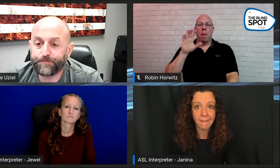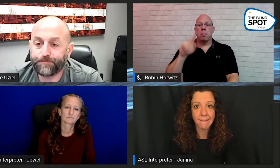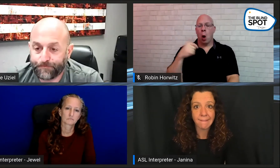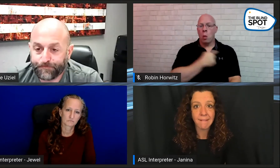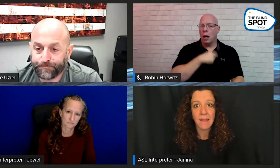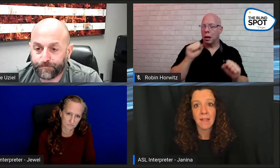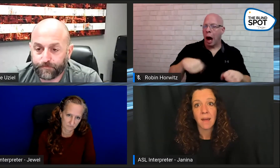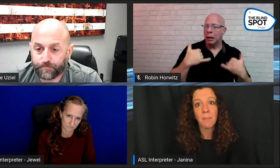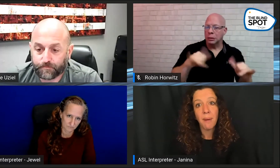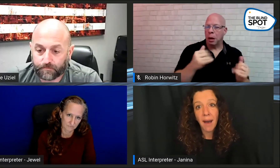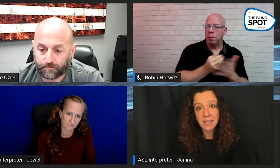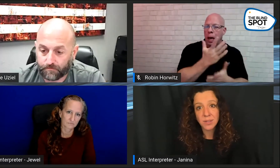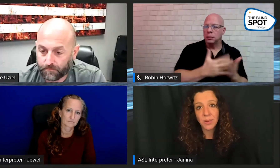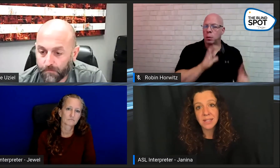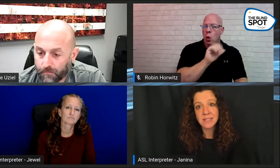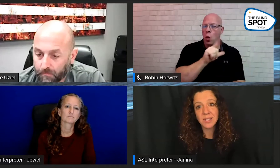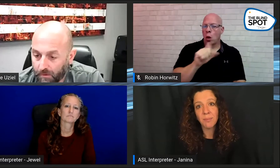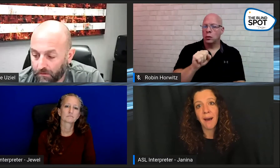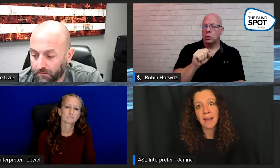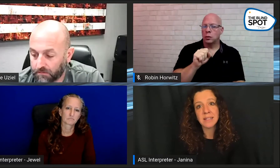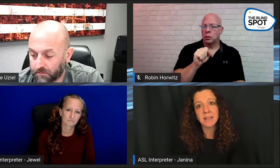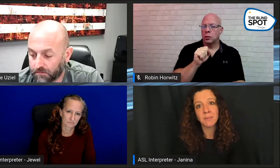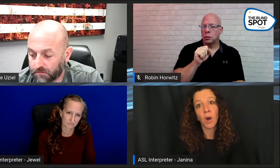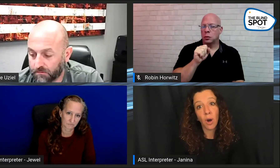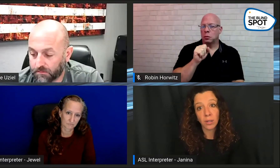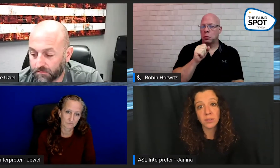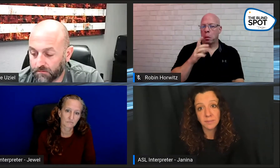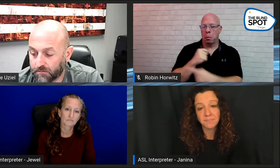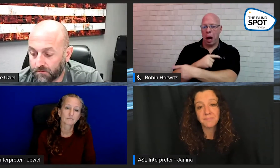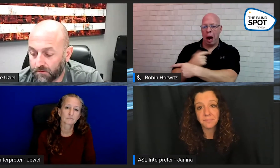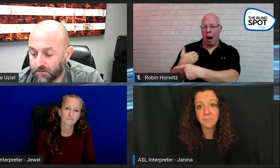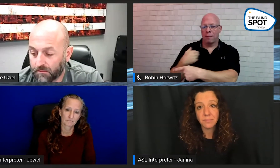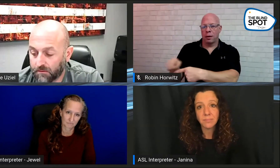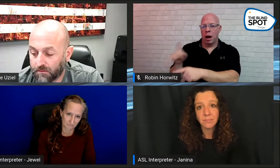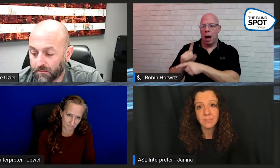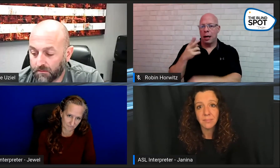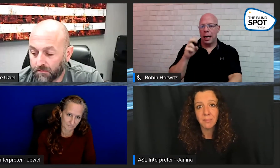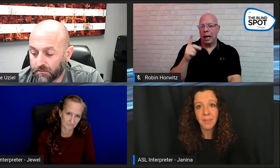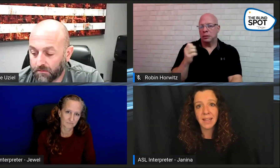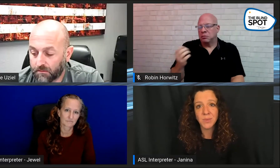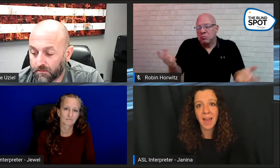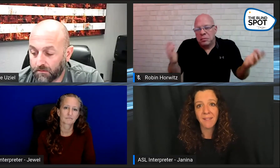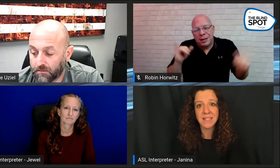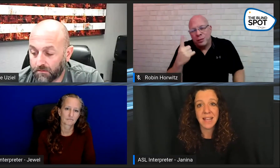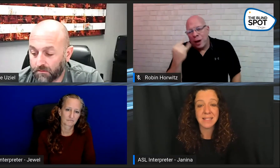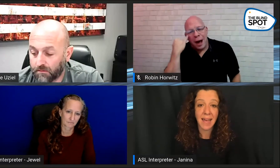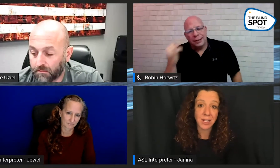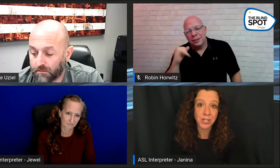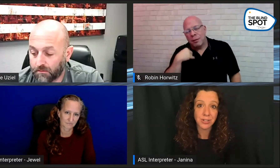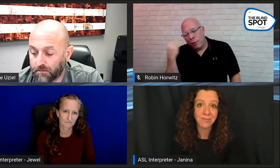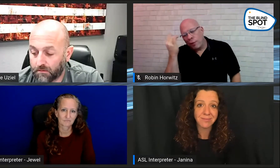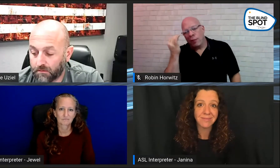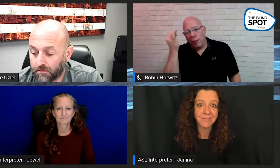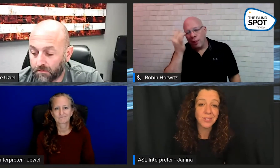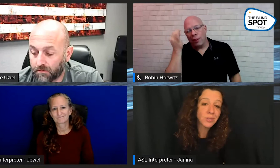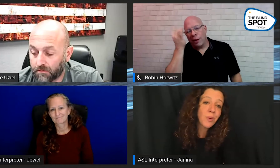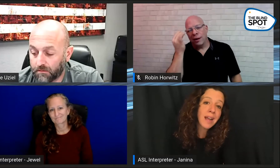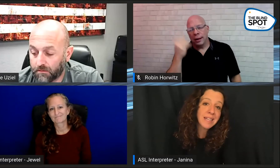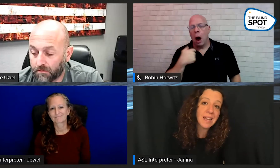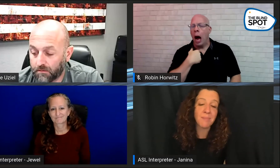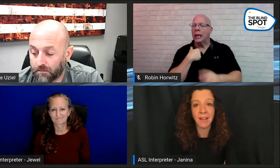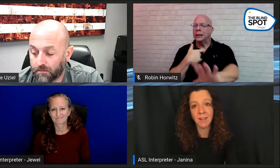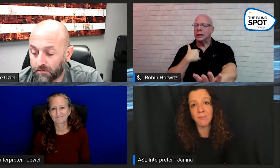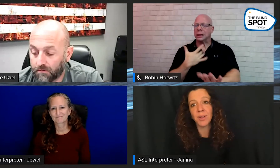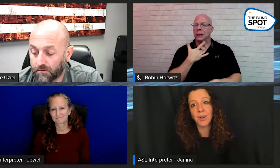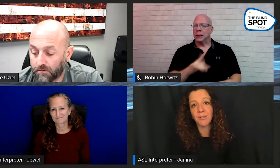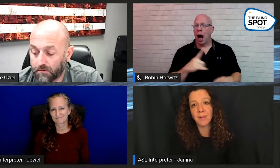it. But we can still buy some calls because we have this as a hedge. So there's just one